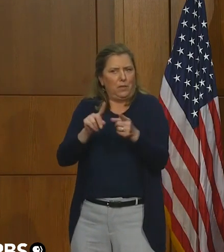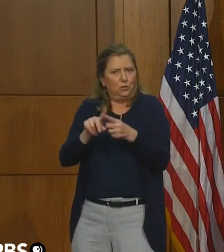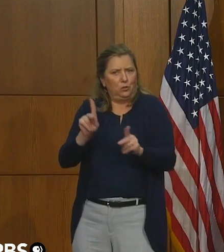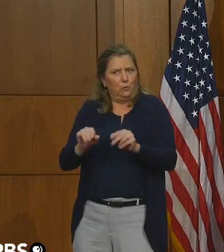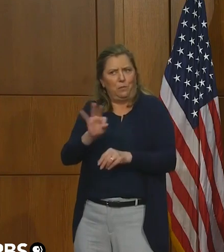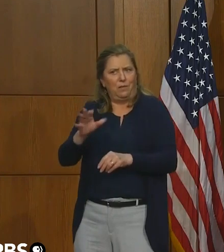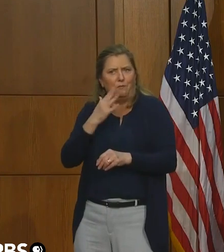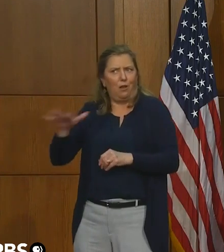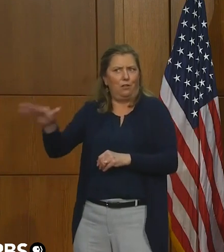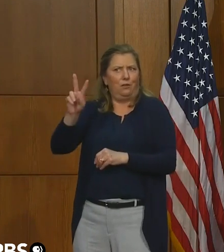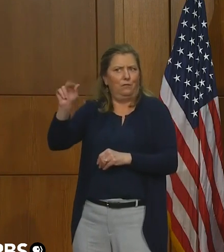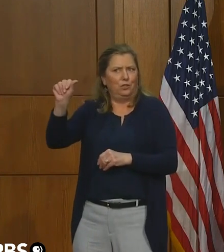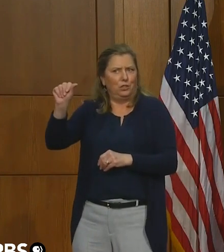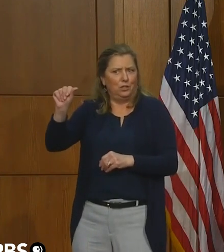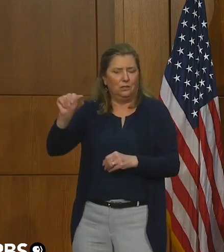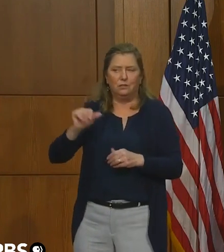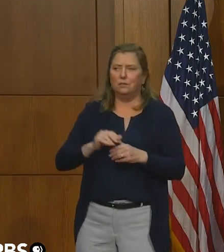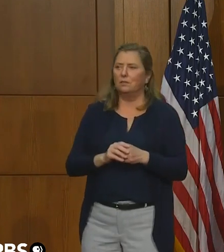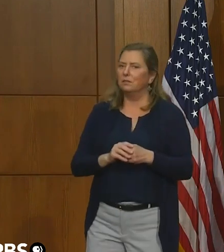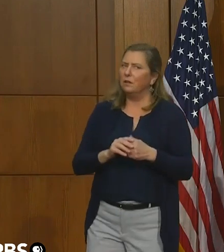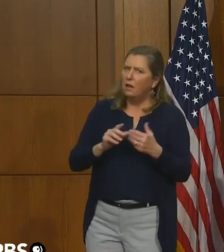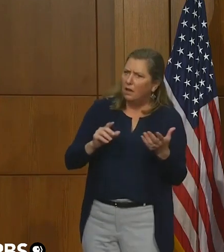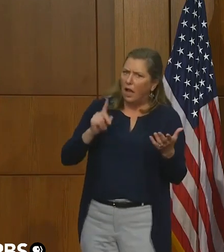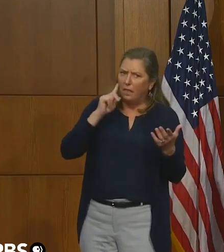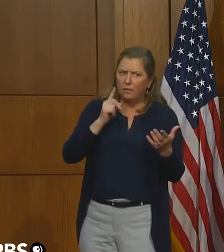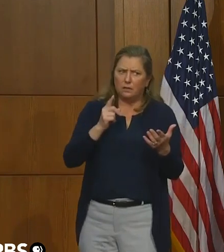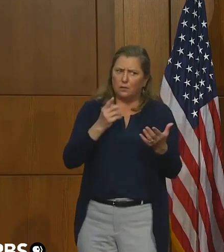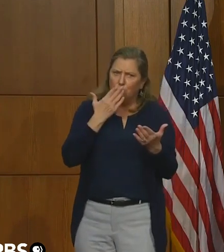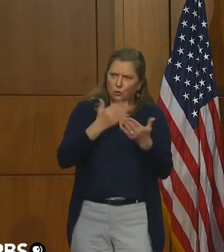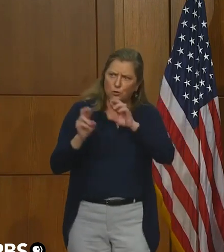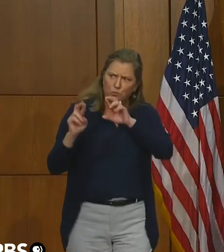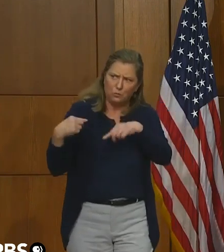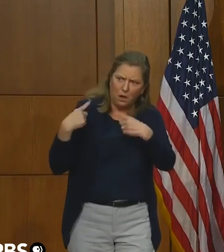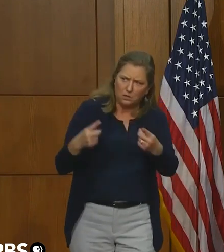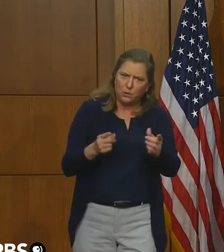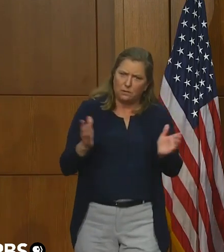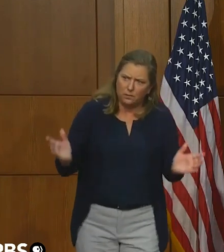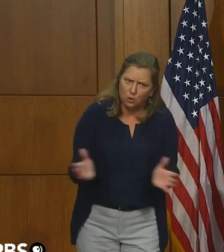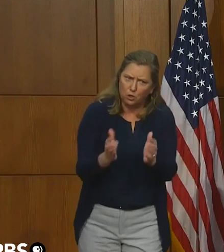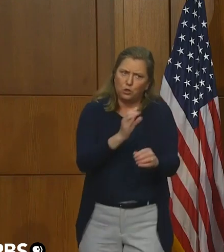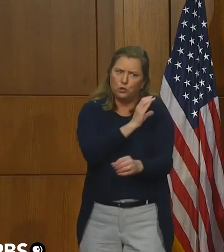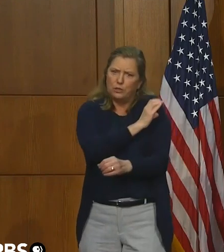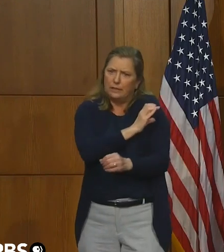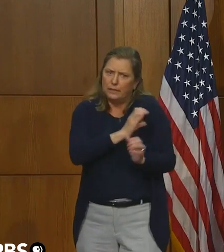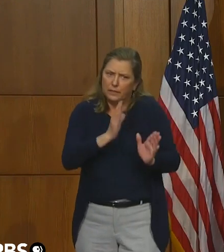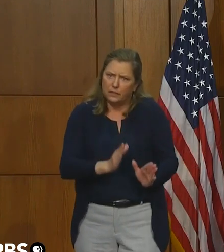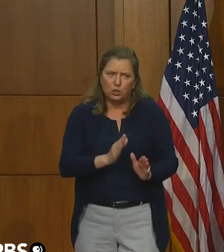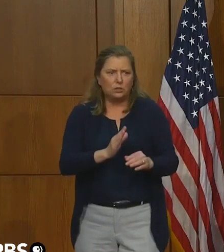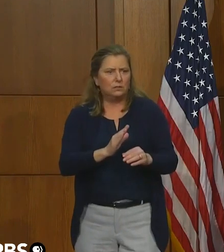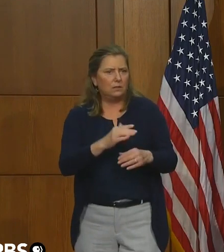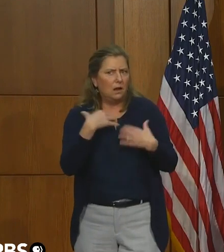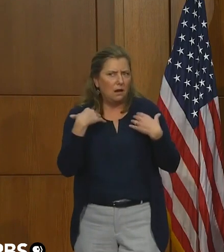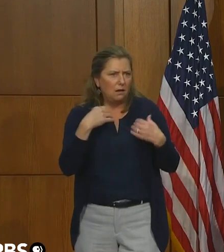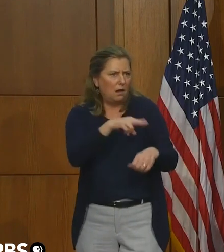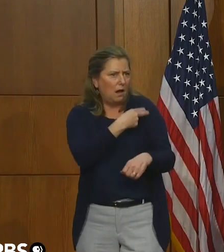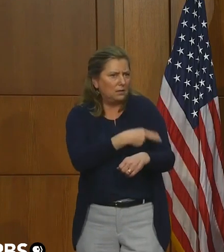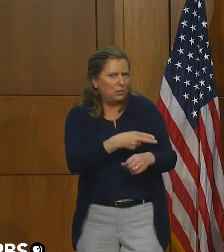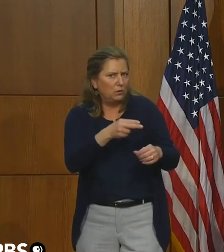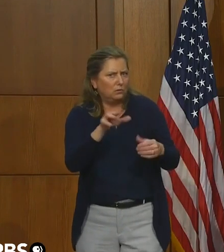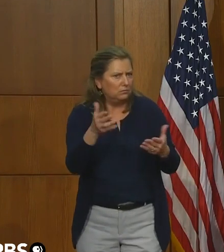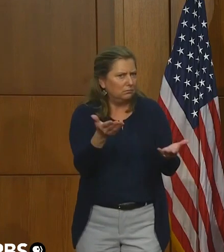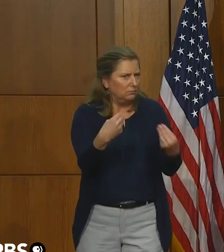think we've gotten a good response just through the clinician letters and encouraging clinicians and hospital providers and others to give us that